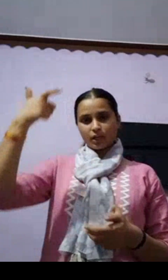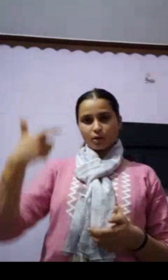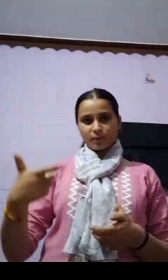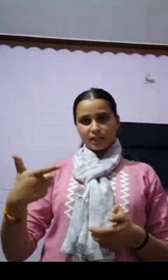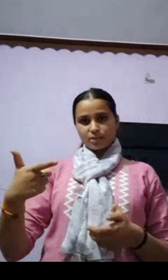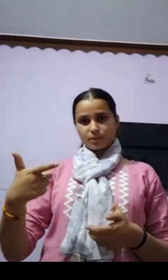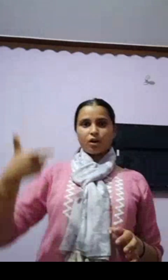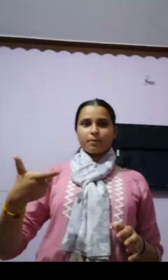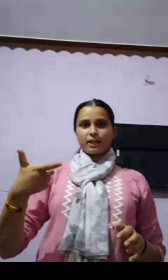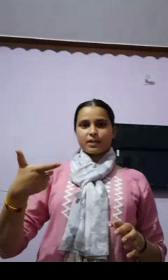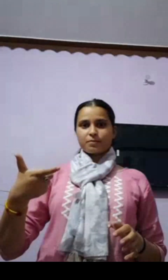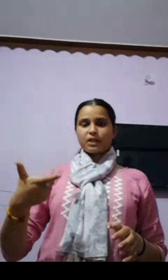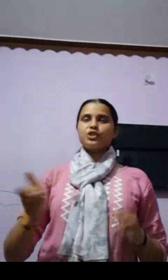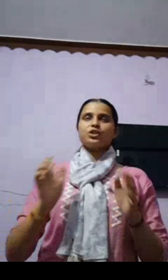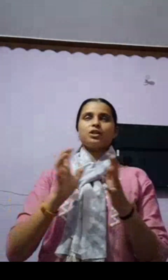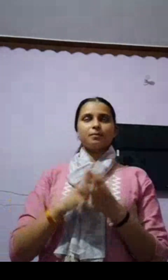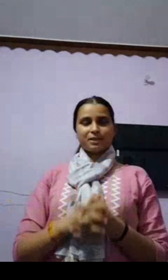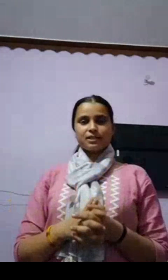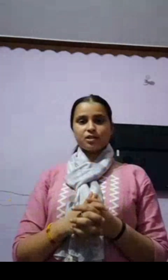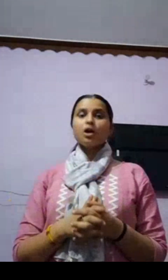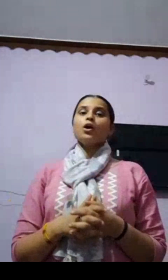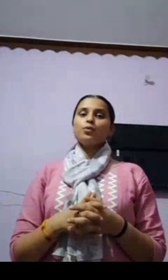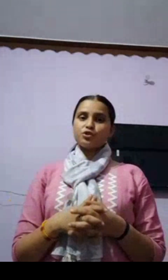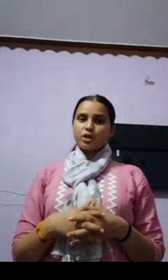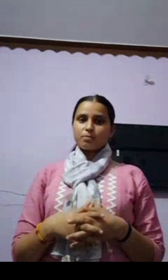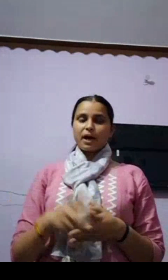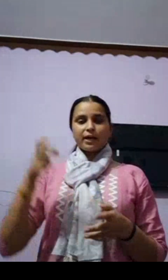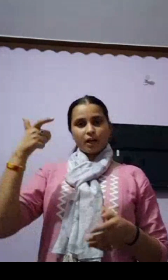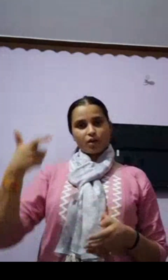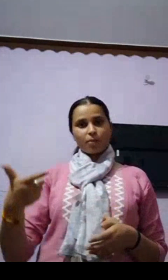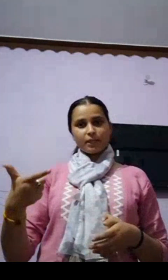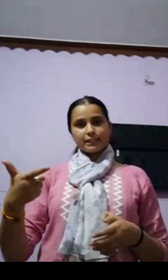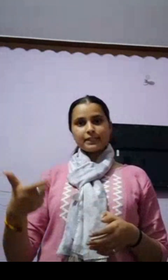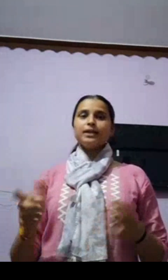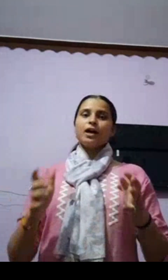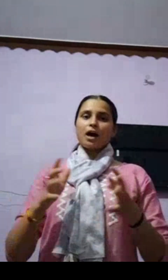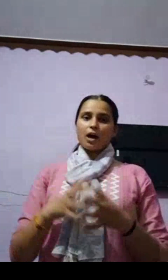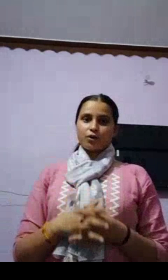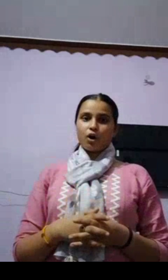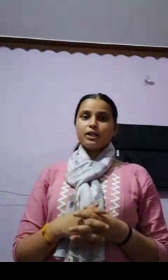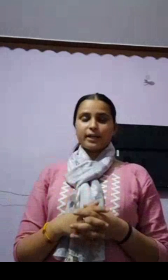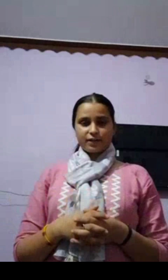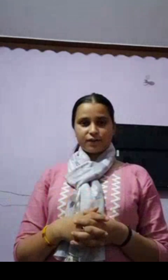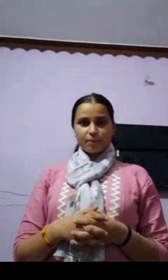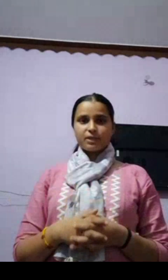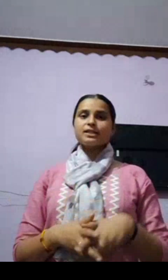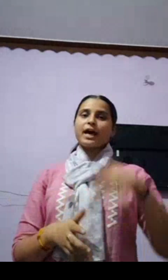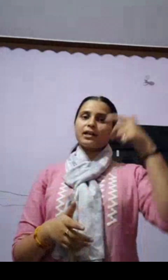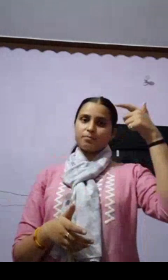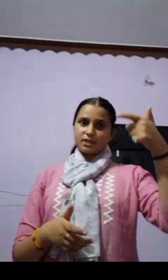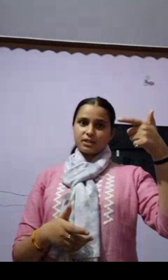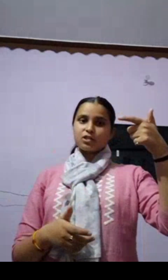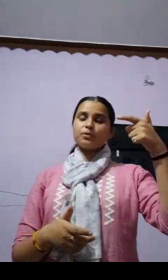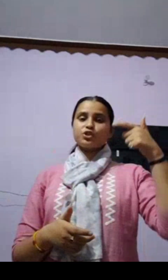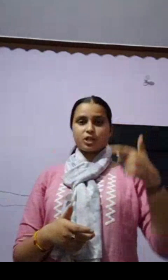aerobic respiration, the muscles which respire aerobically are called red fibers and the muscles which